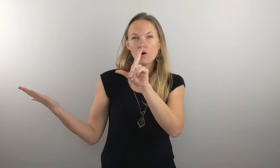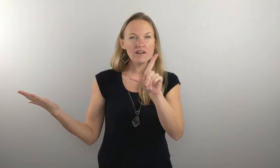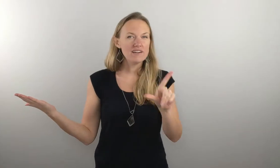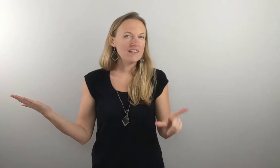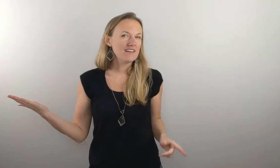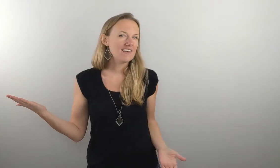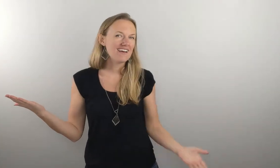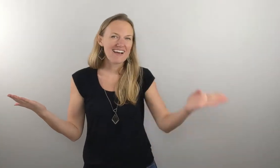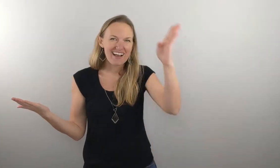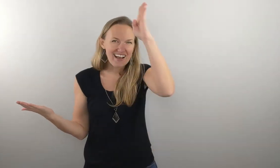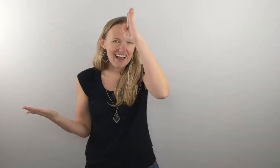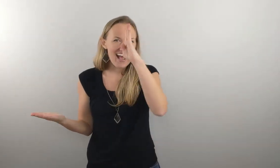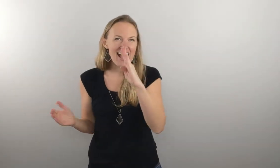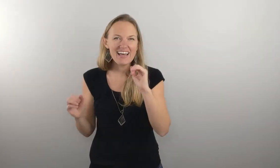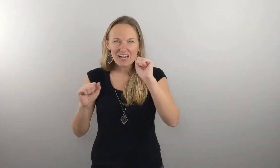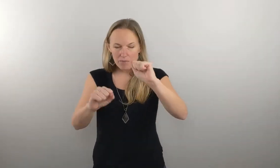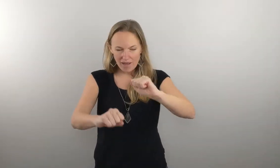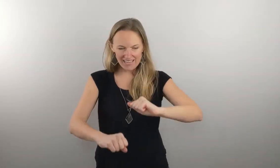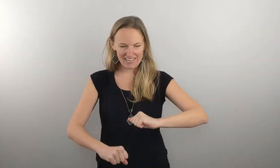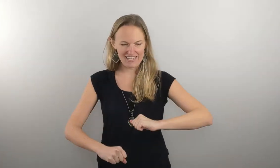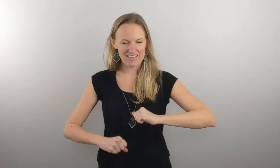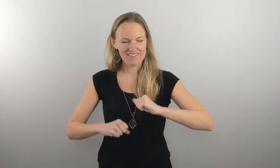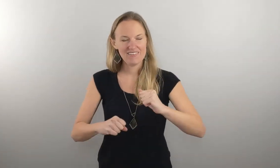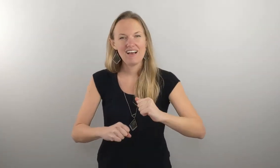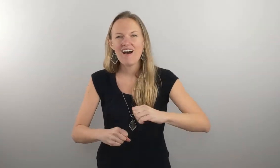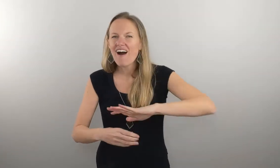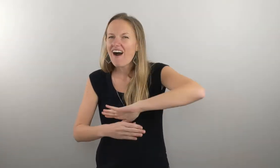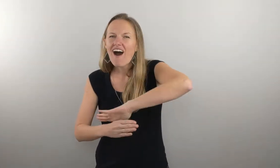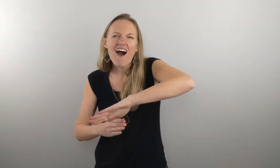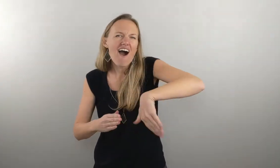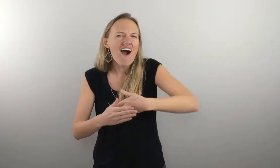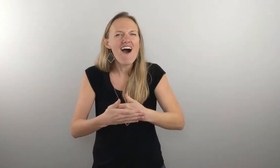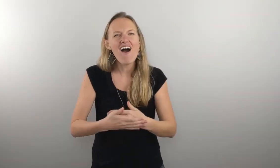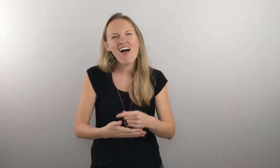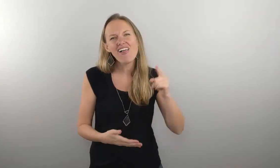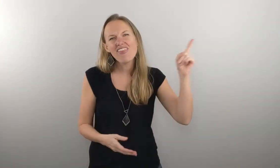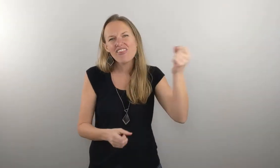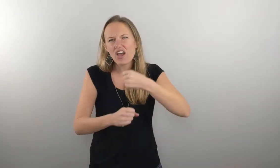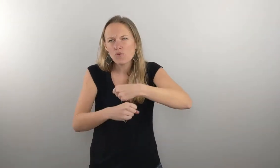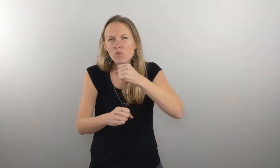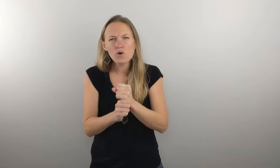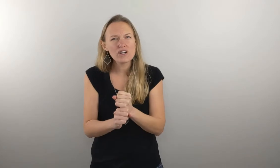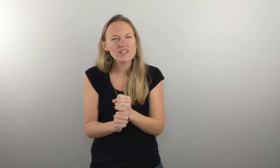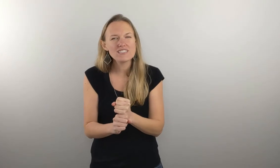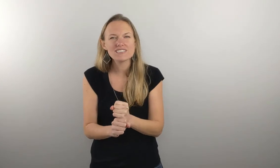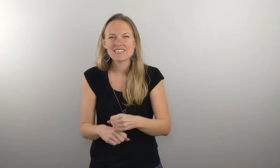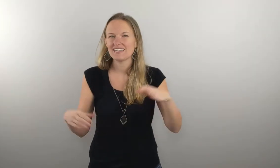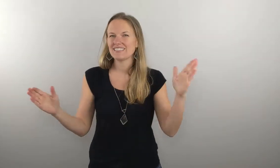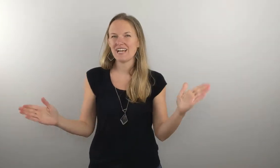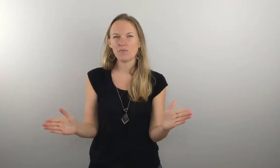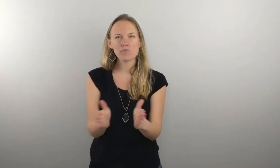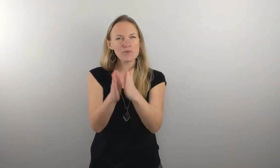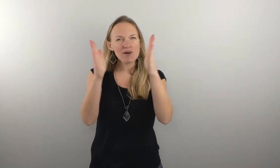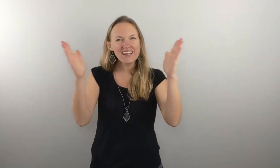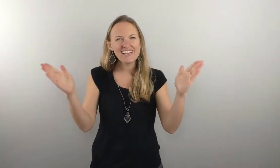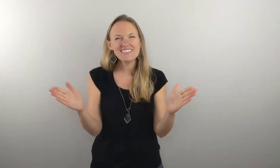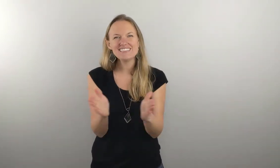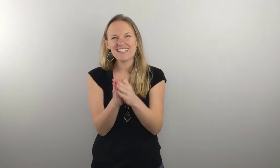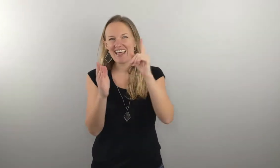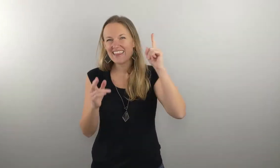Lord God Almighty, all thy works shall praise